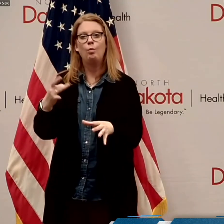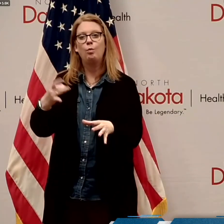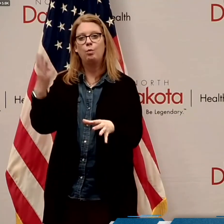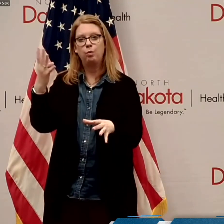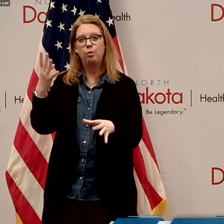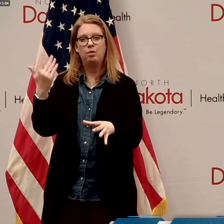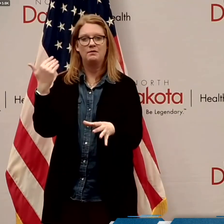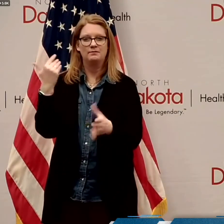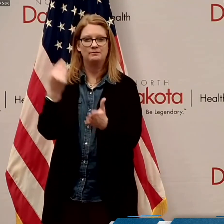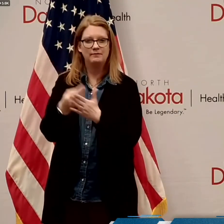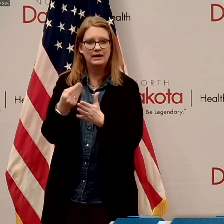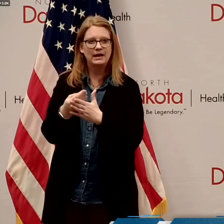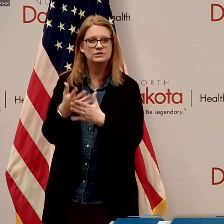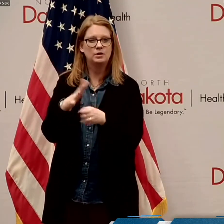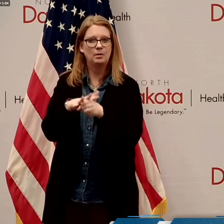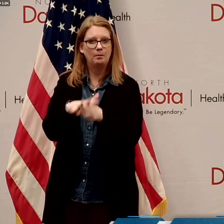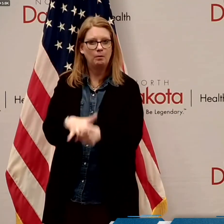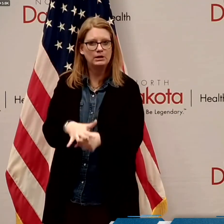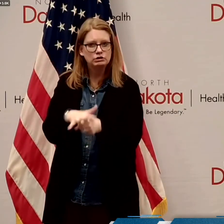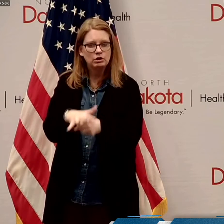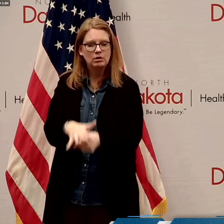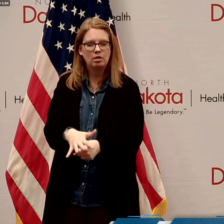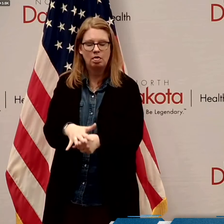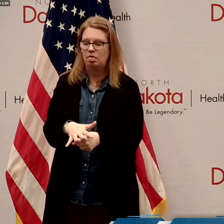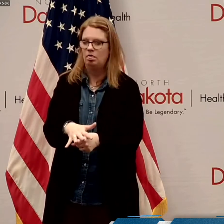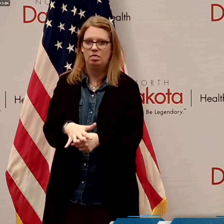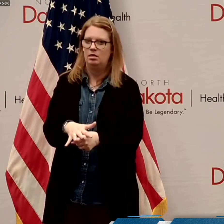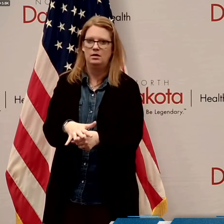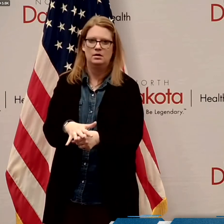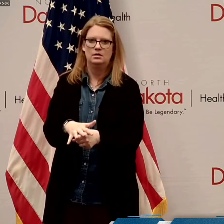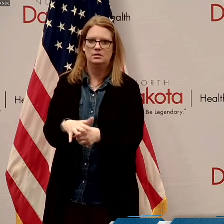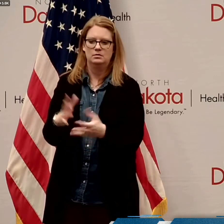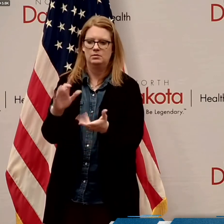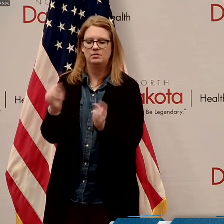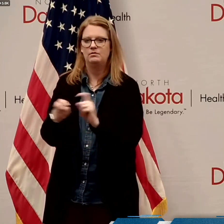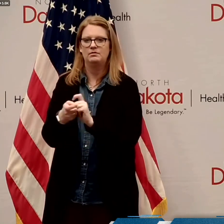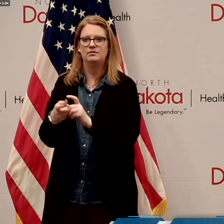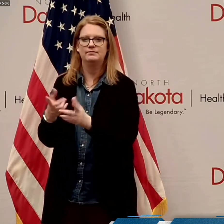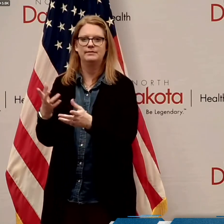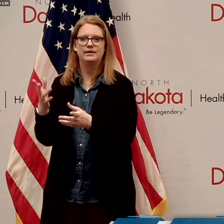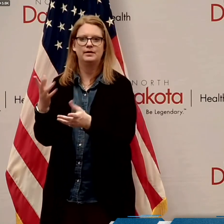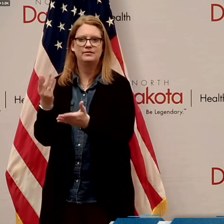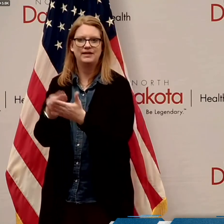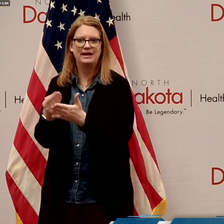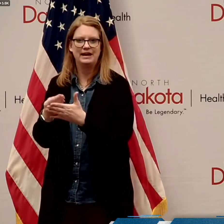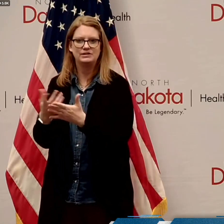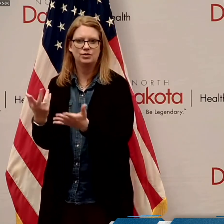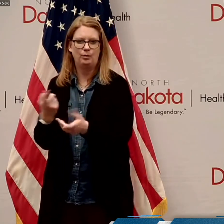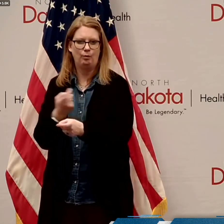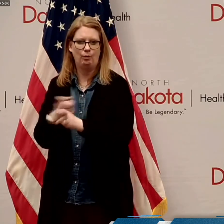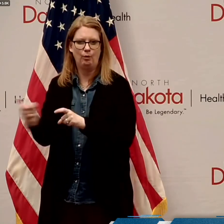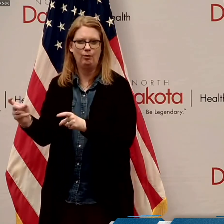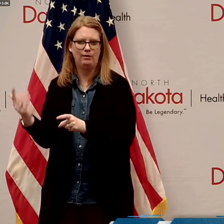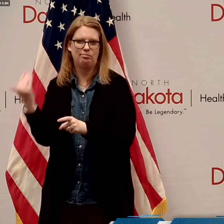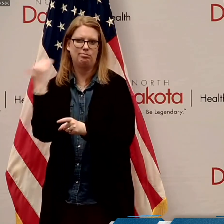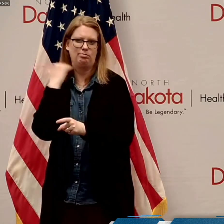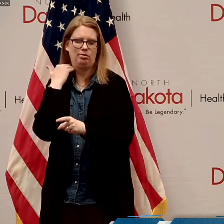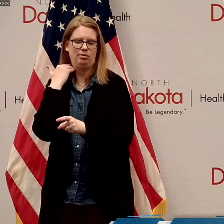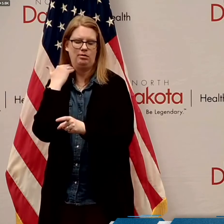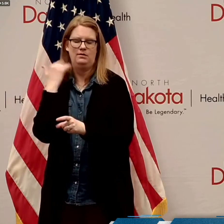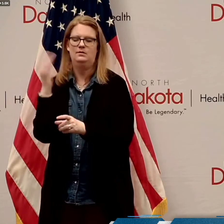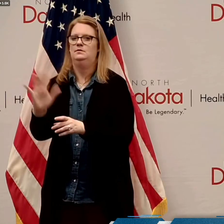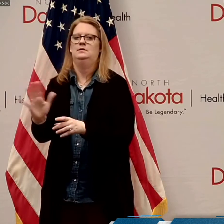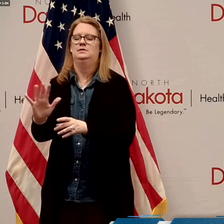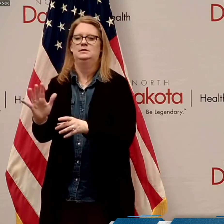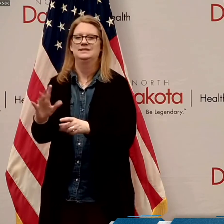financial pressure, and we don't want to have that financial pressure turn into financial devastation and bankruptcy, because again, this is just such a